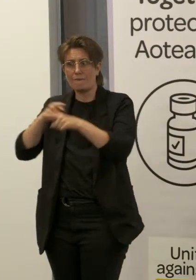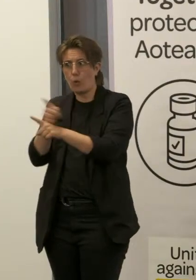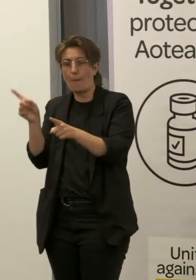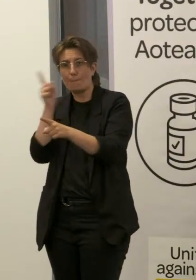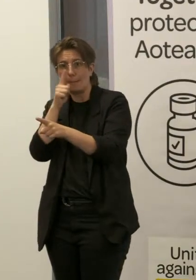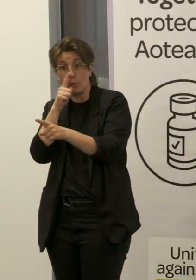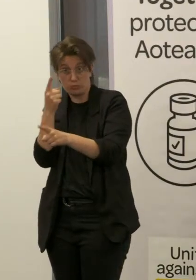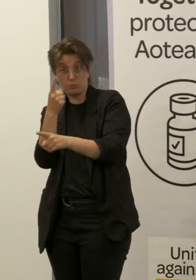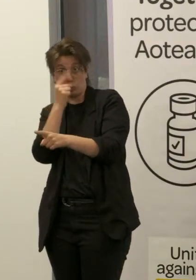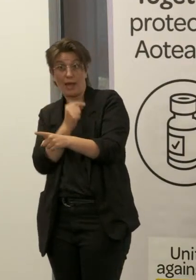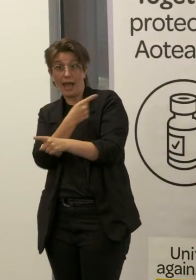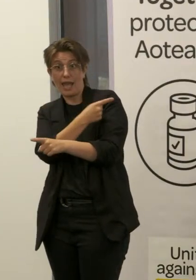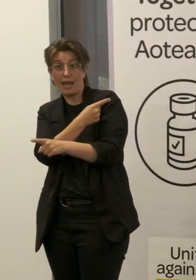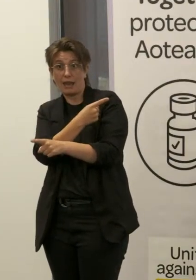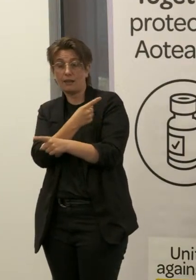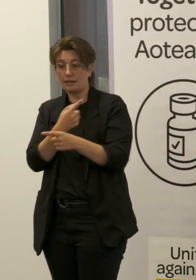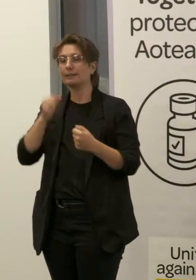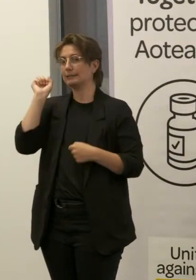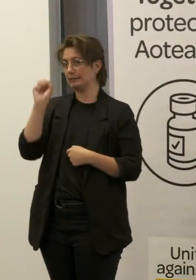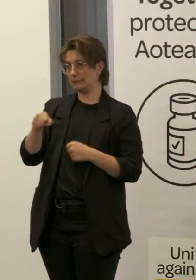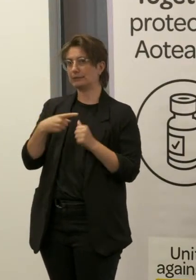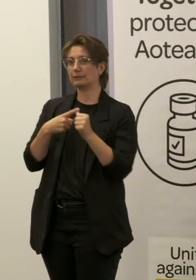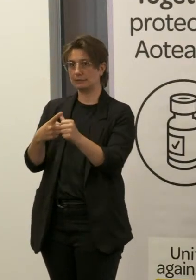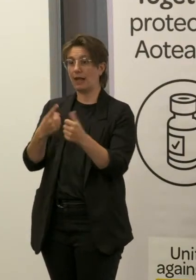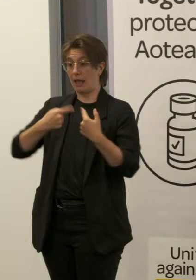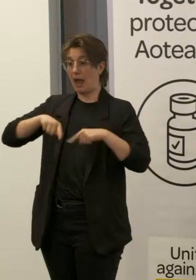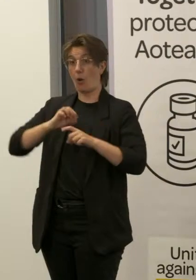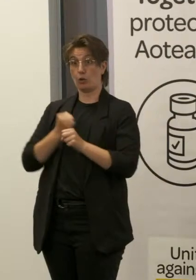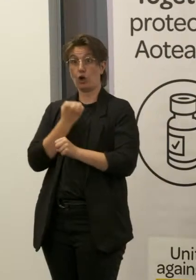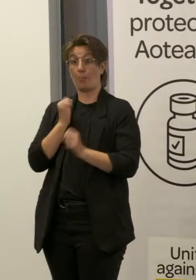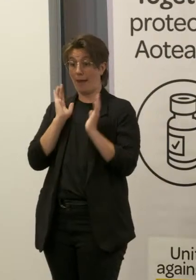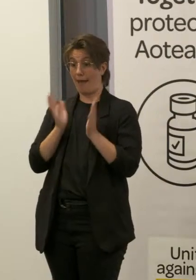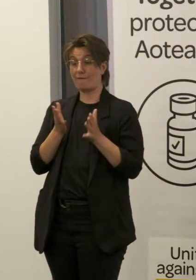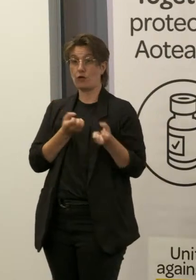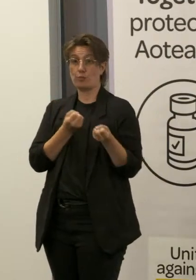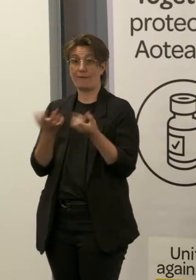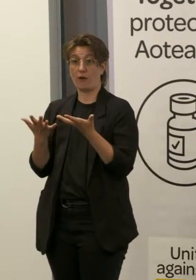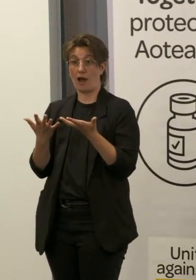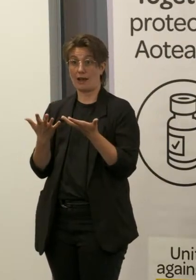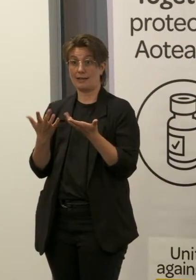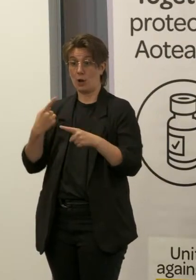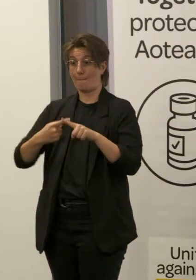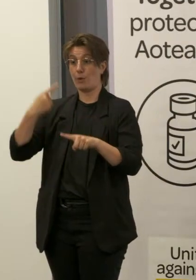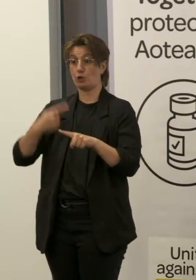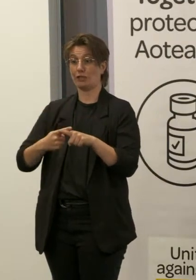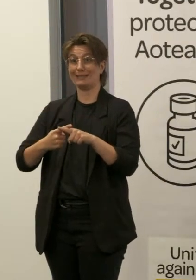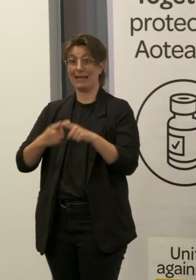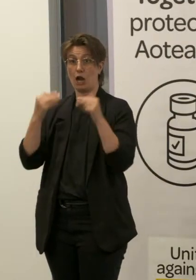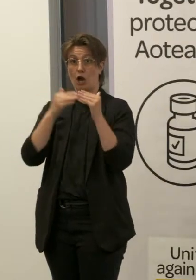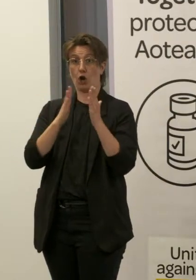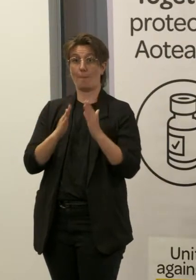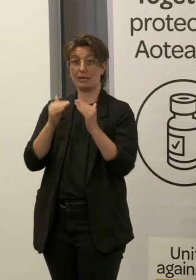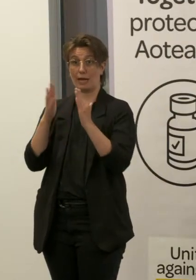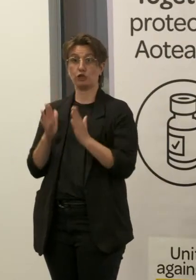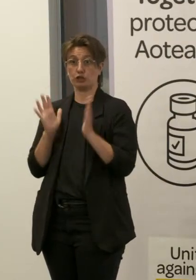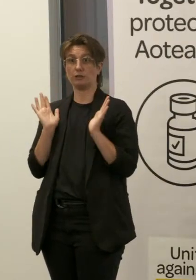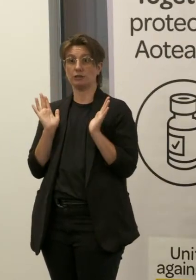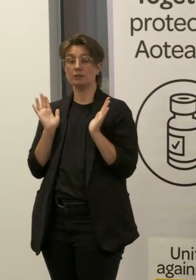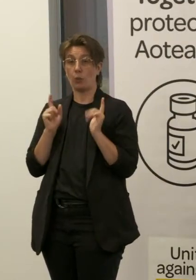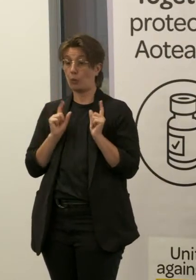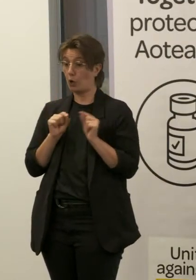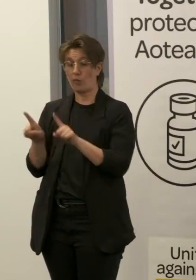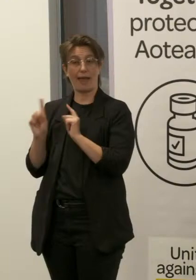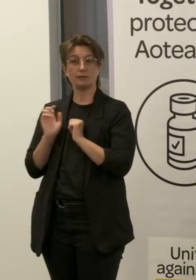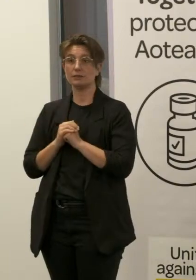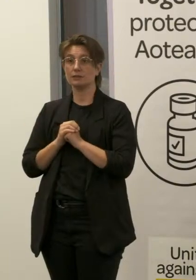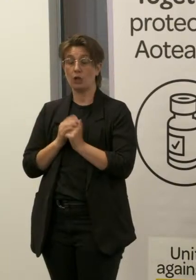emergency accommodation today for 5,000 households that are in emergency accommodation. So that's what we do today. We'll continue to do that